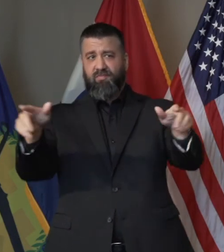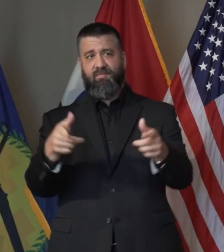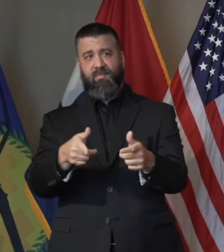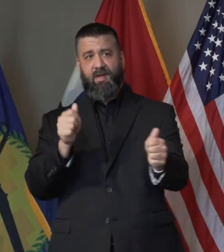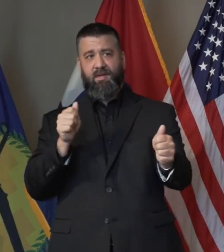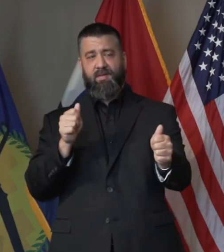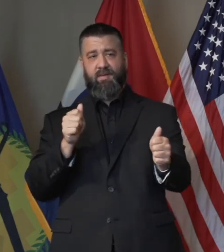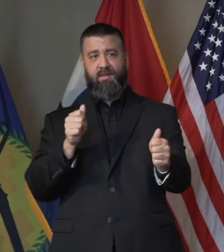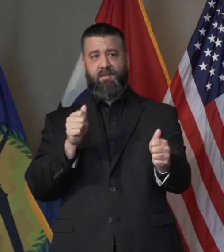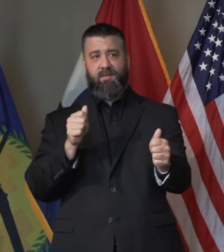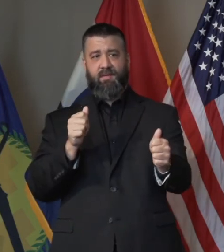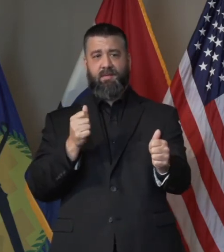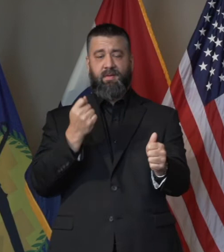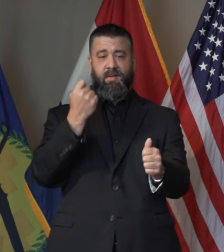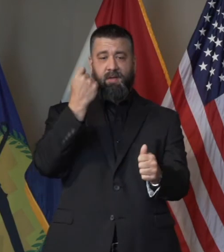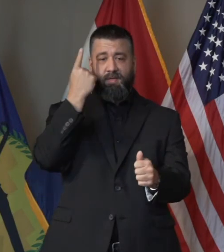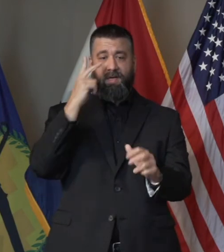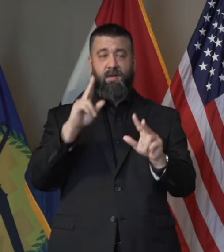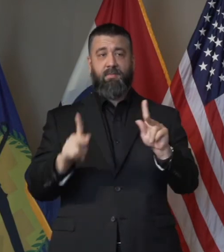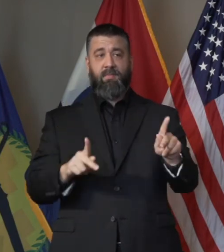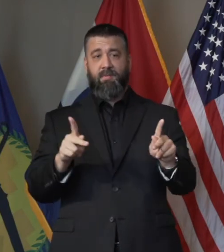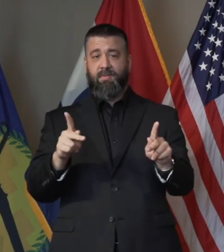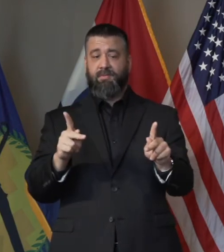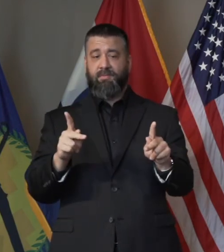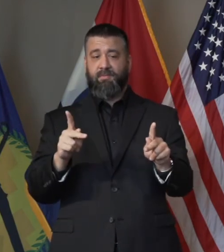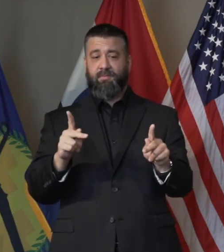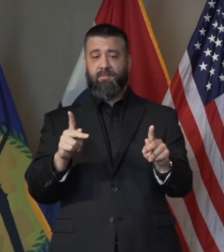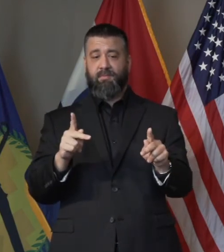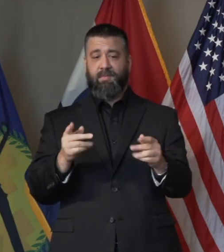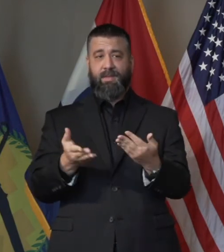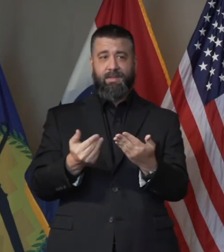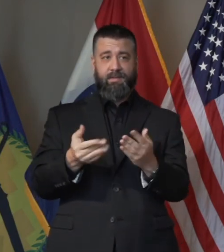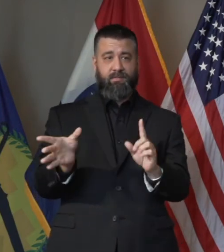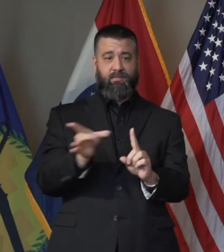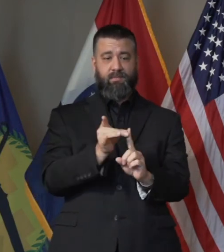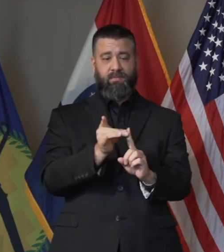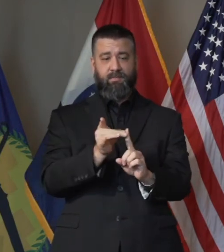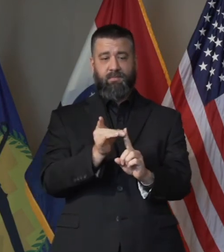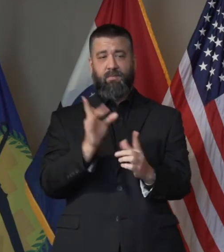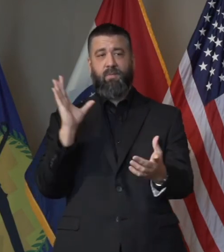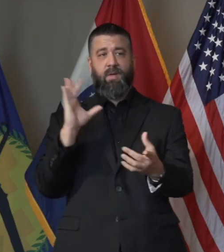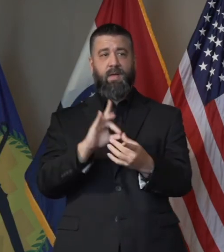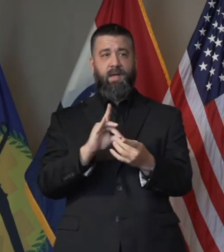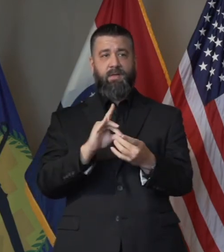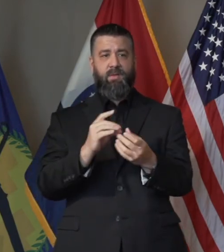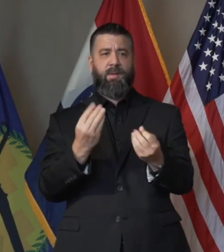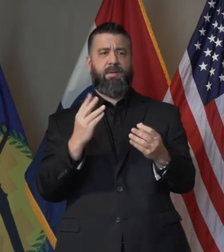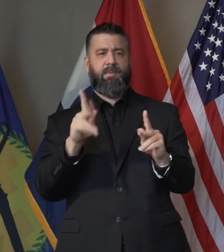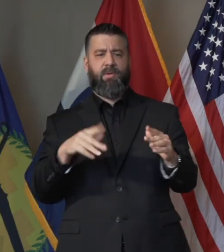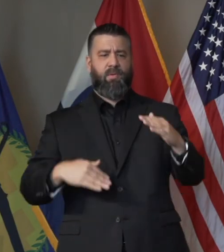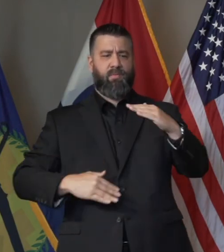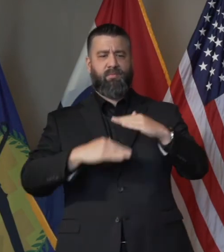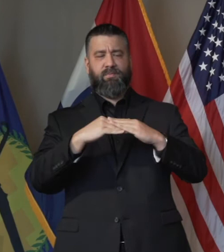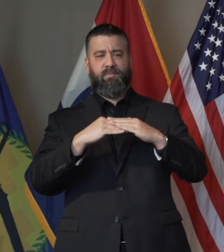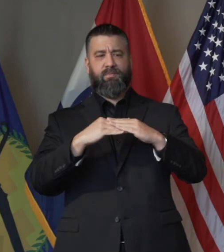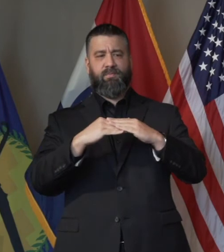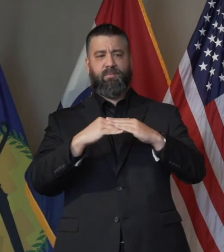the proportion of people that are susceptible is also related to the absolute number or the ceiling,